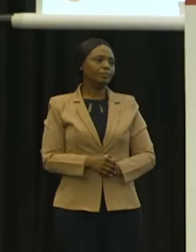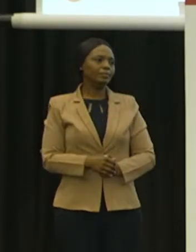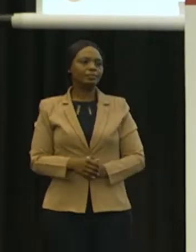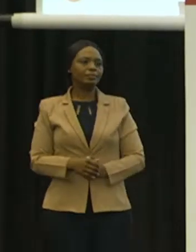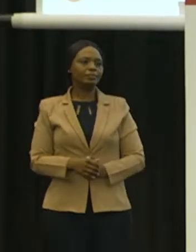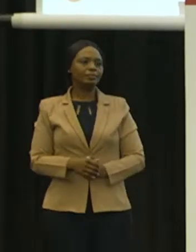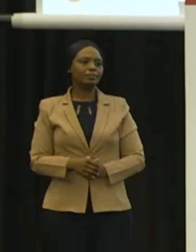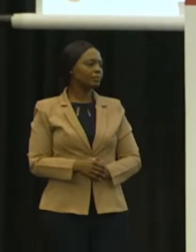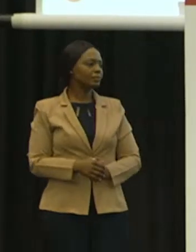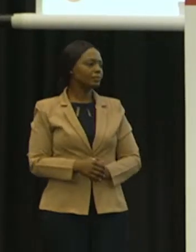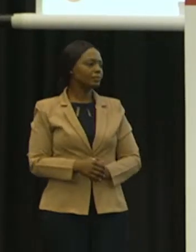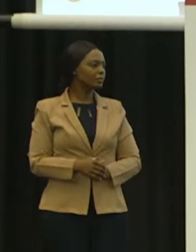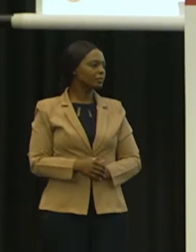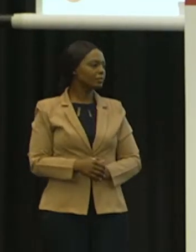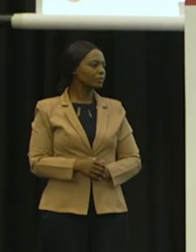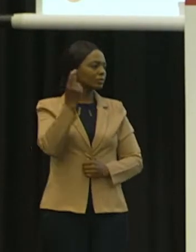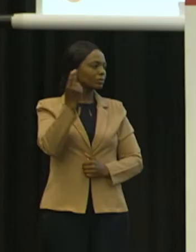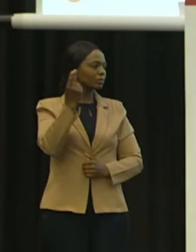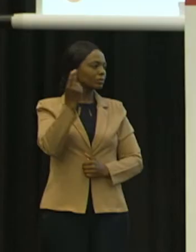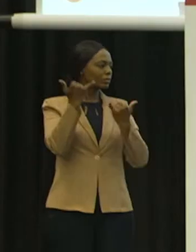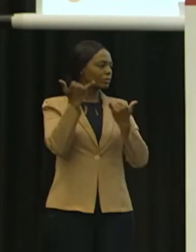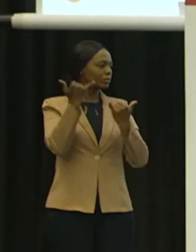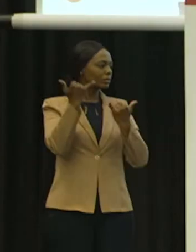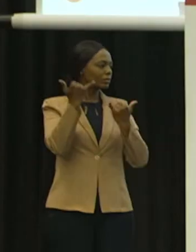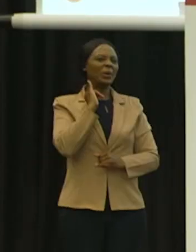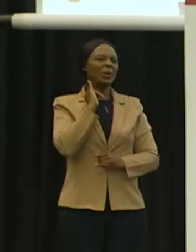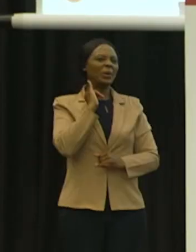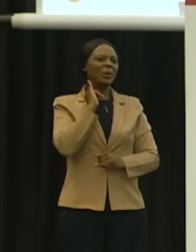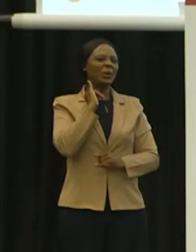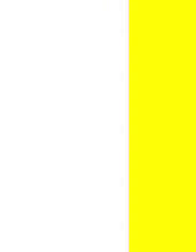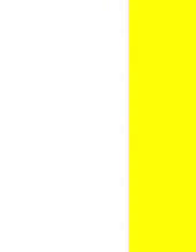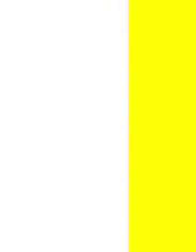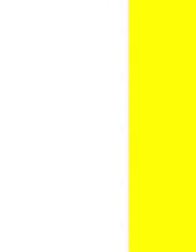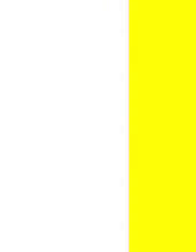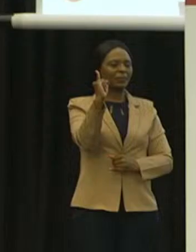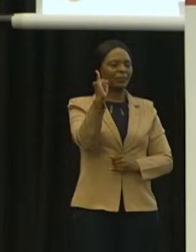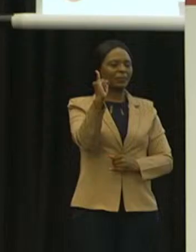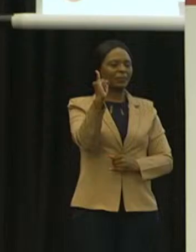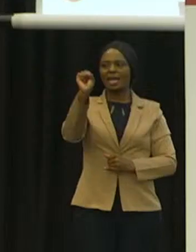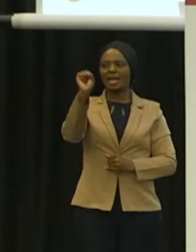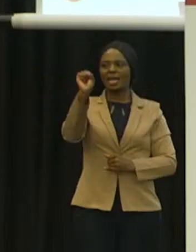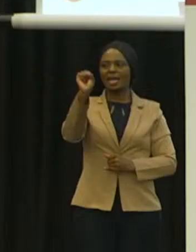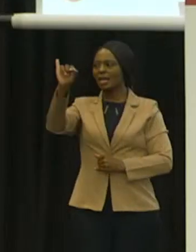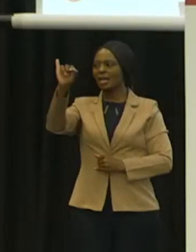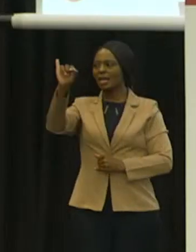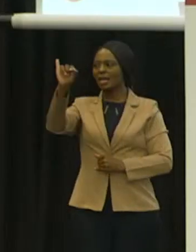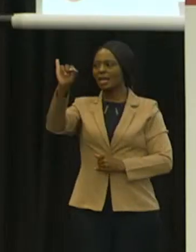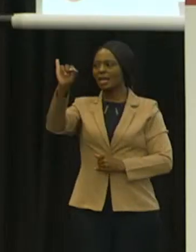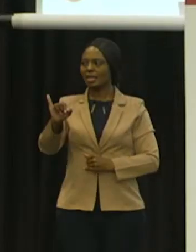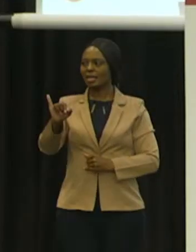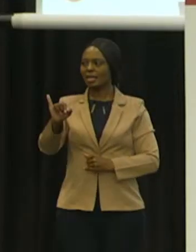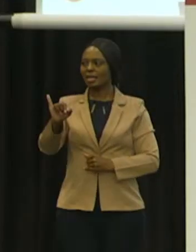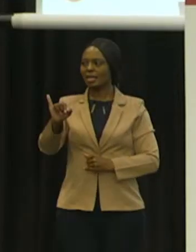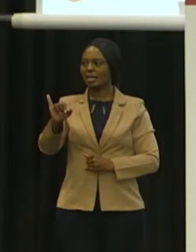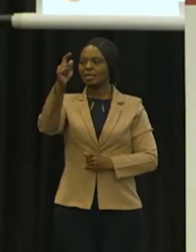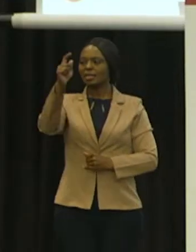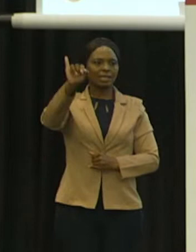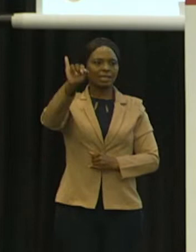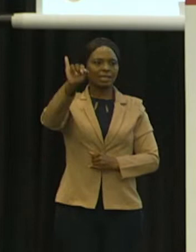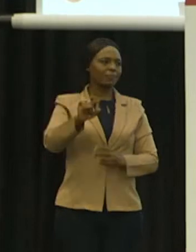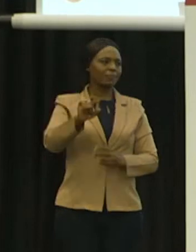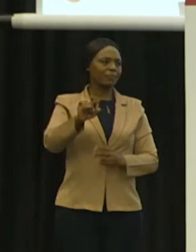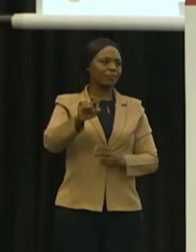We also looked at the scary scenario of sexually transmitted infections. We all focused on HIV. We're